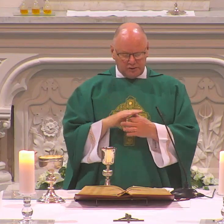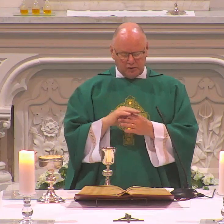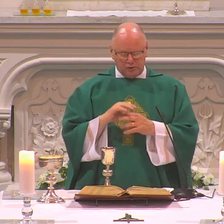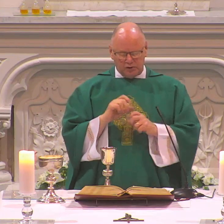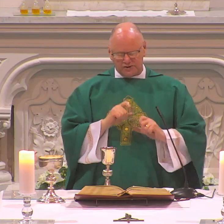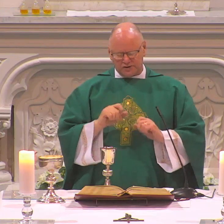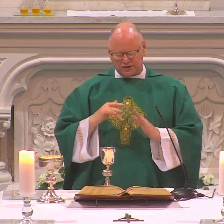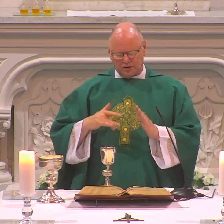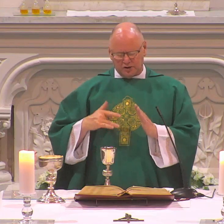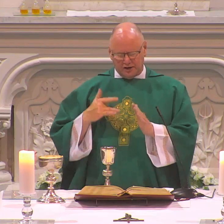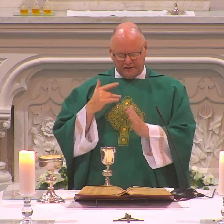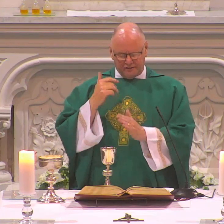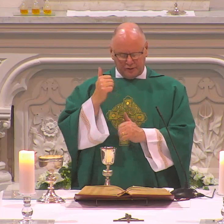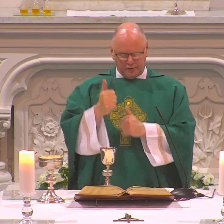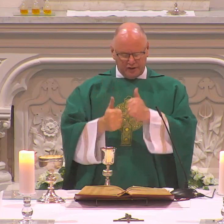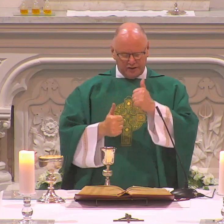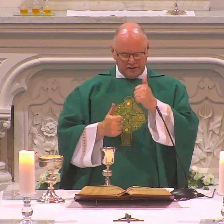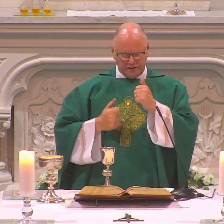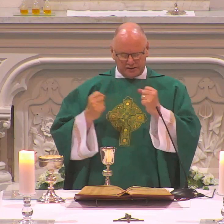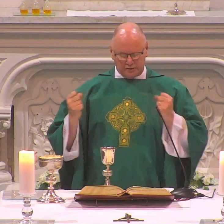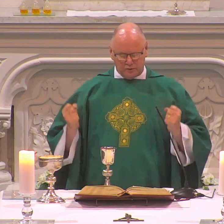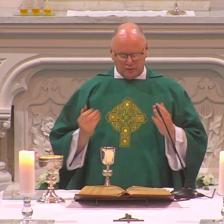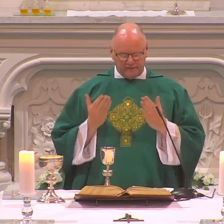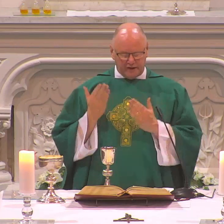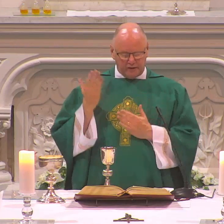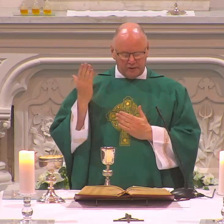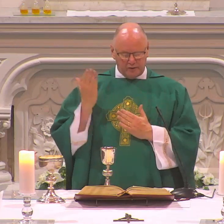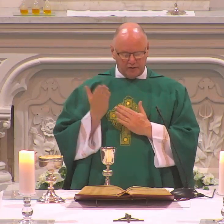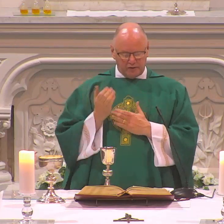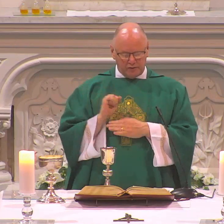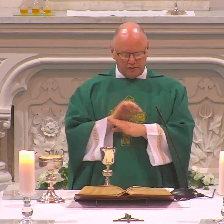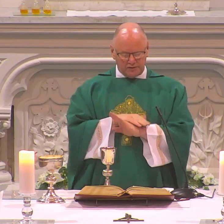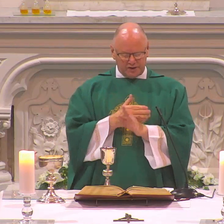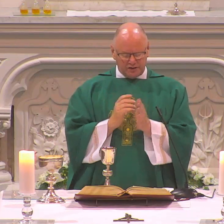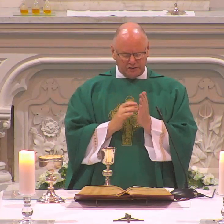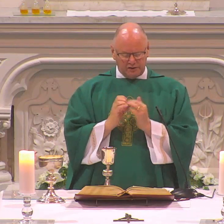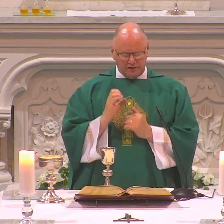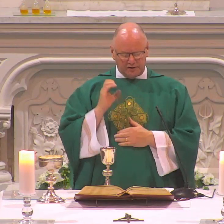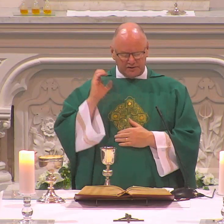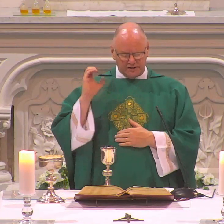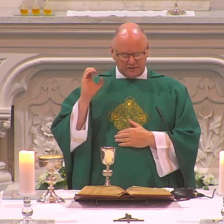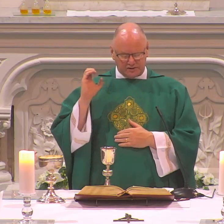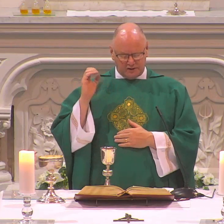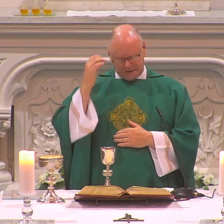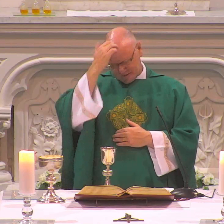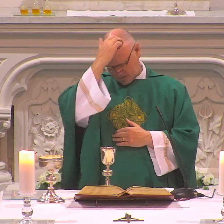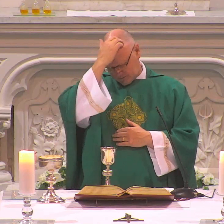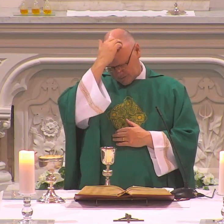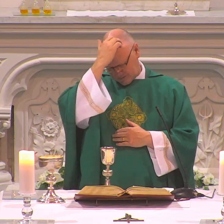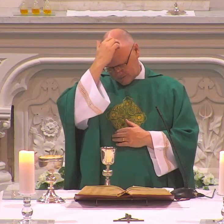to be co-heirs to eternal life, and may praise and glorify you through your Son, Jesus